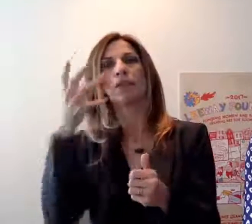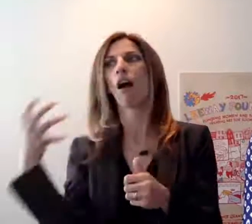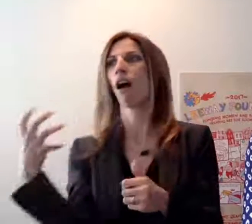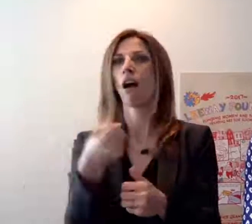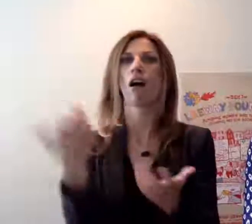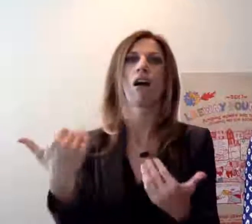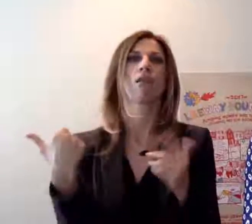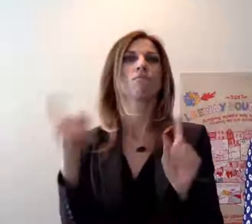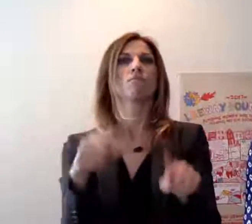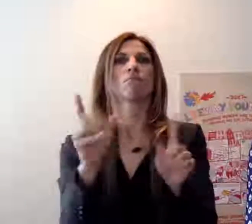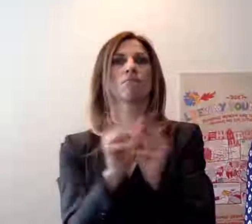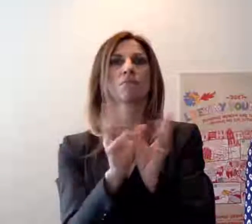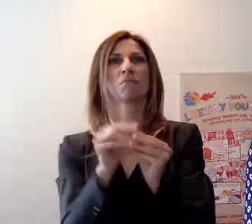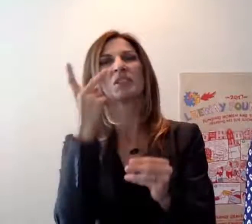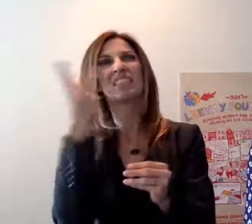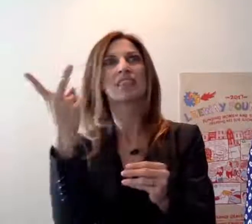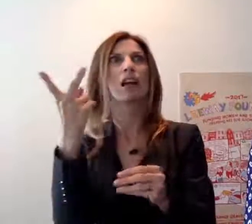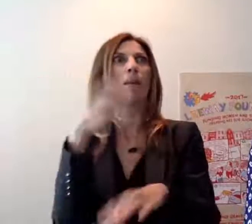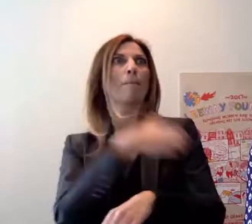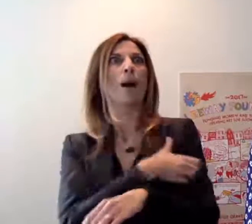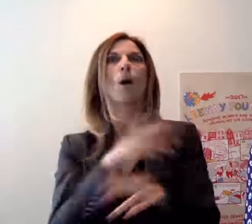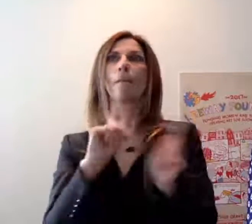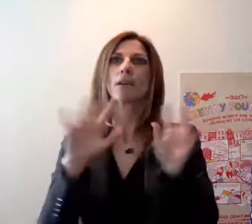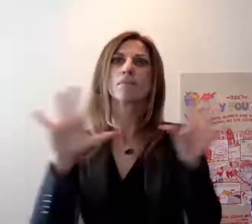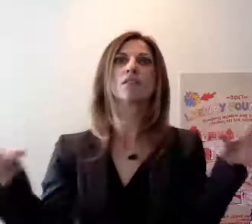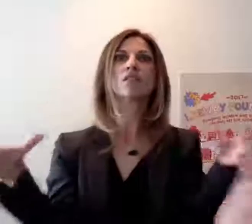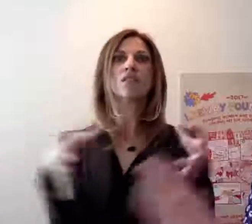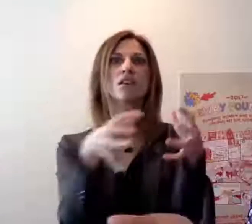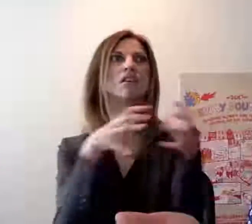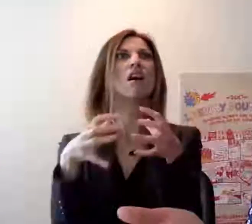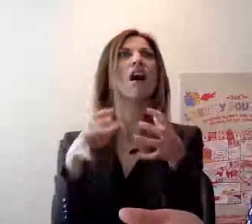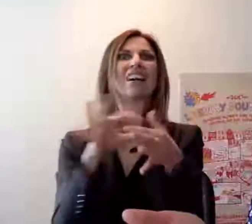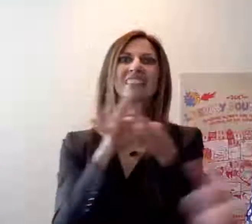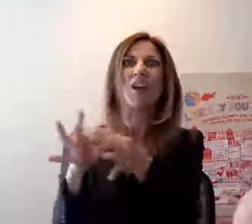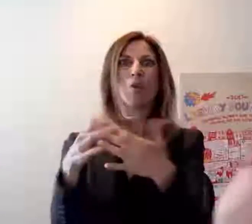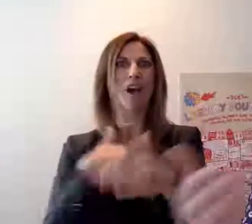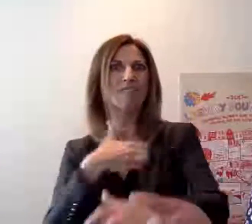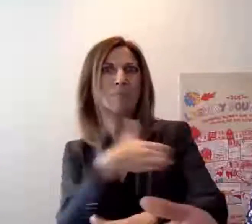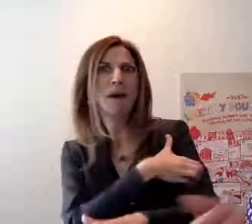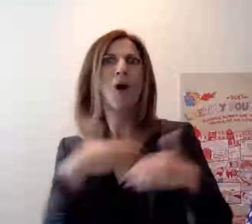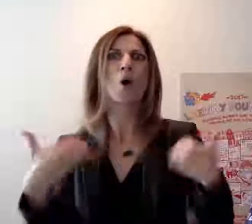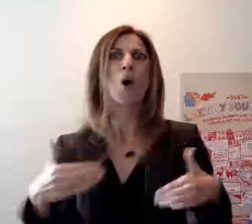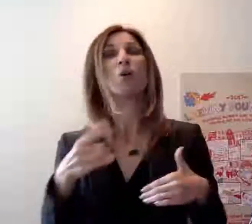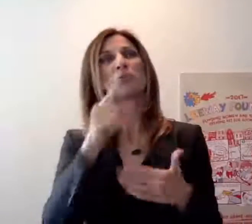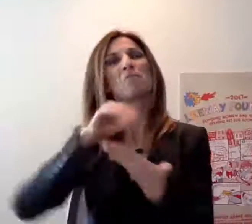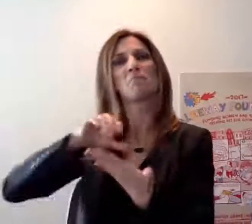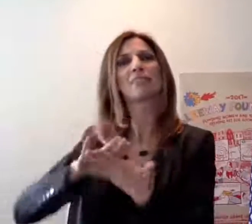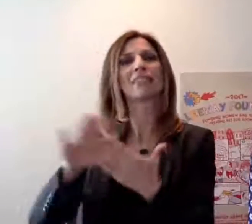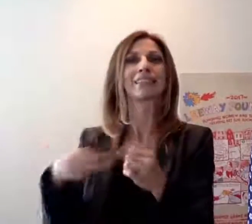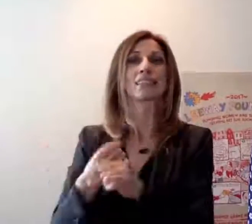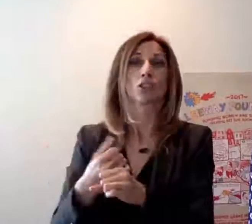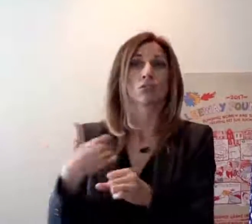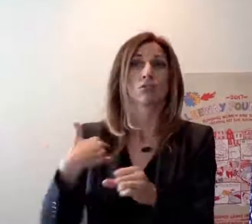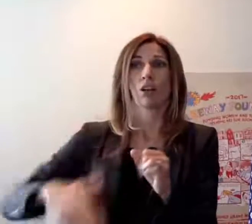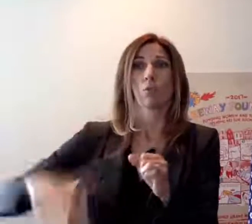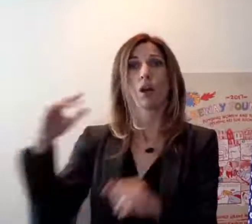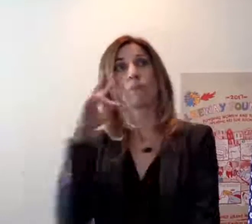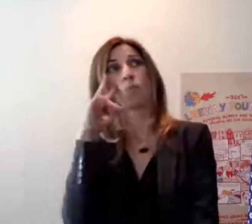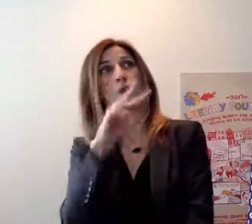what collective power could do when people come together. You could put that and then, put the years of your childhood that